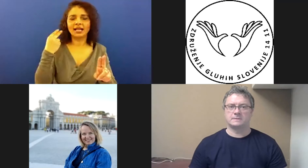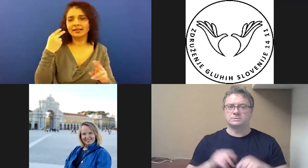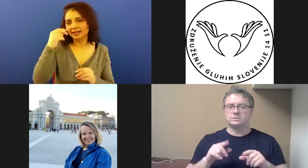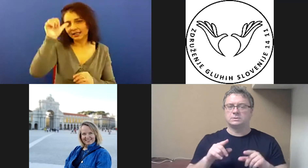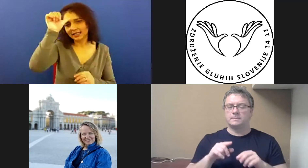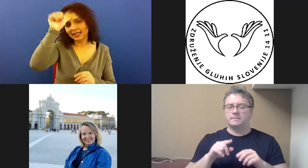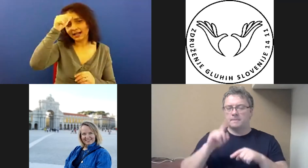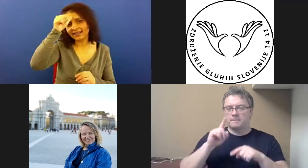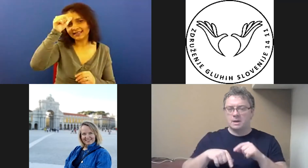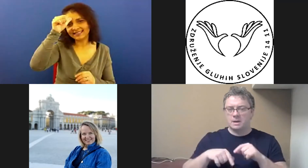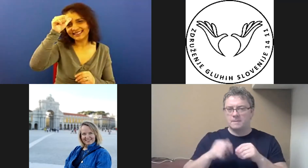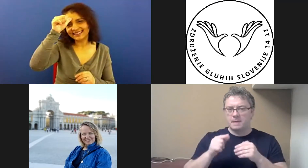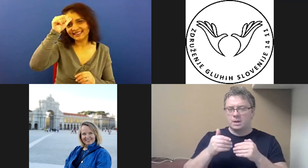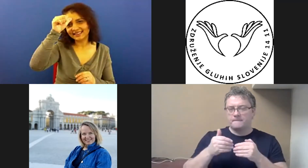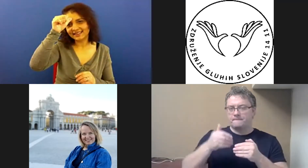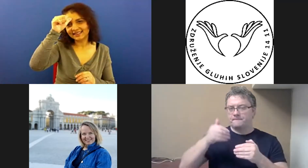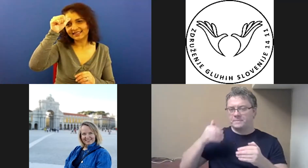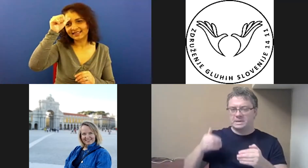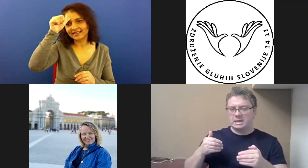Excuse me, that was the wrong slide. Can we go back?